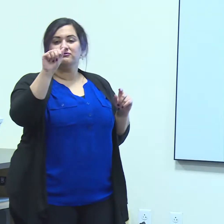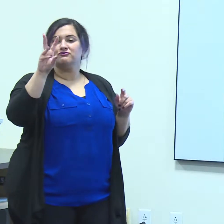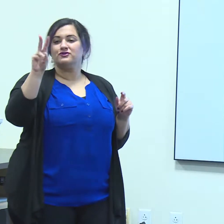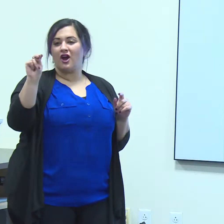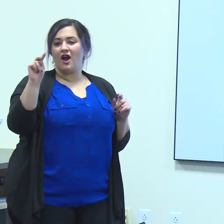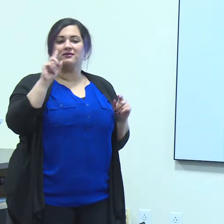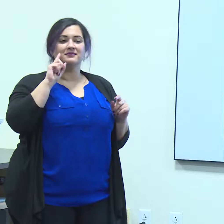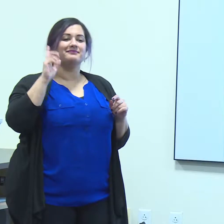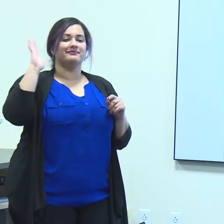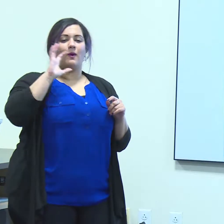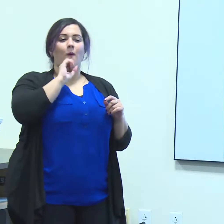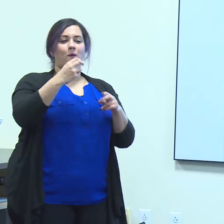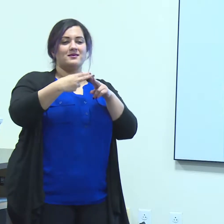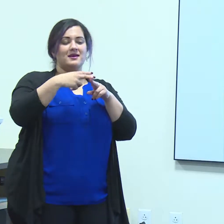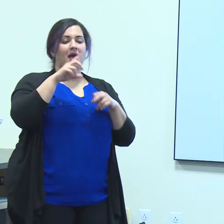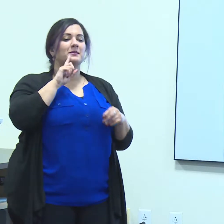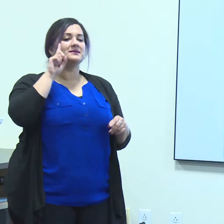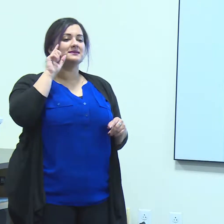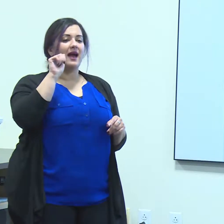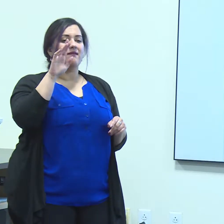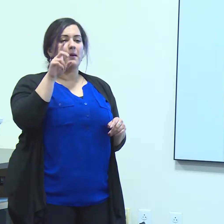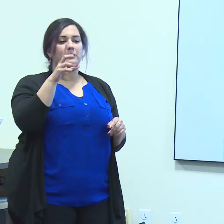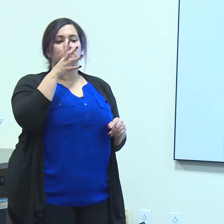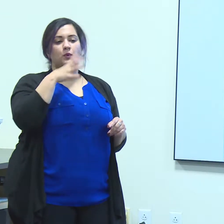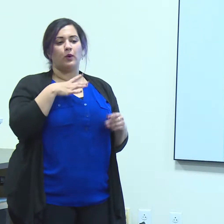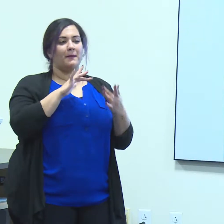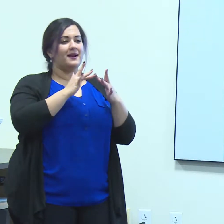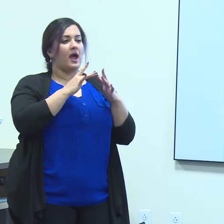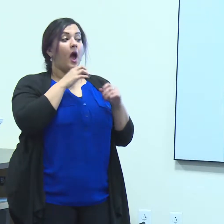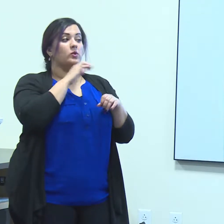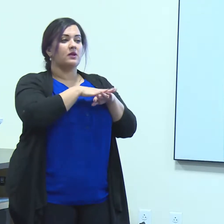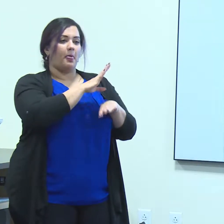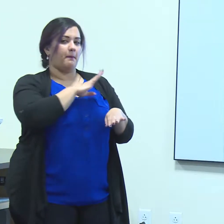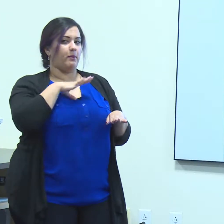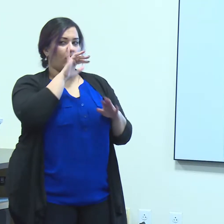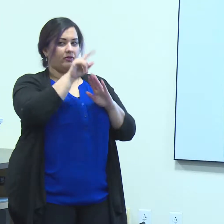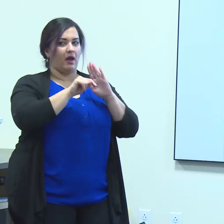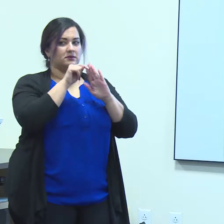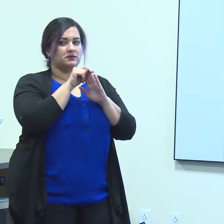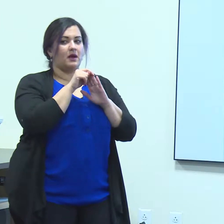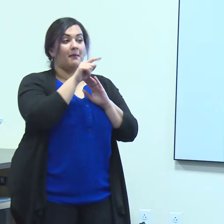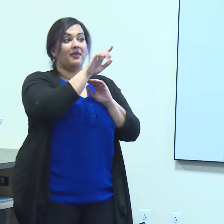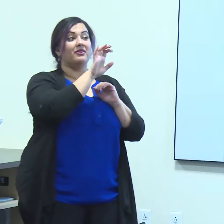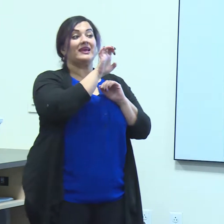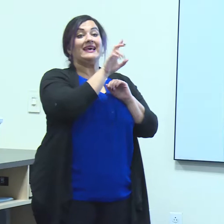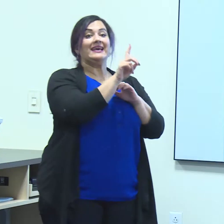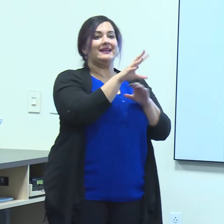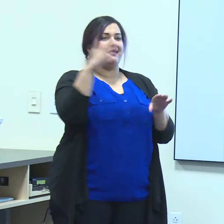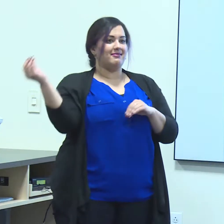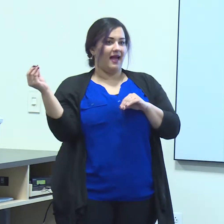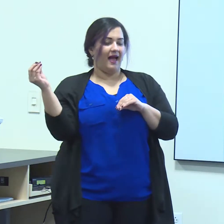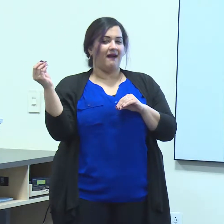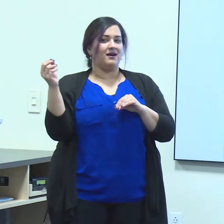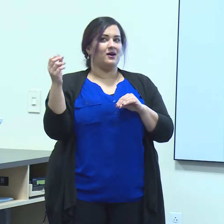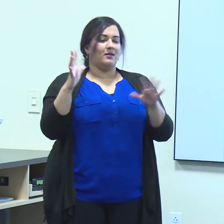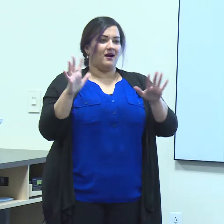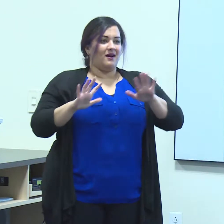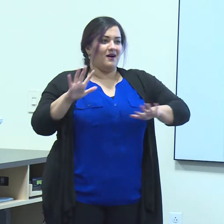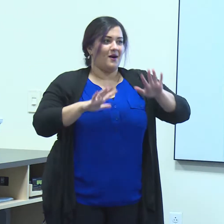At that time, I was offered to apply for DAWN, formerly known as the Deaf Abused Women's Network.